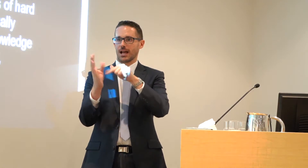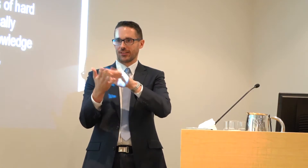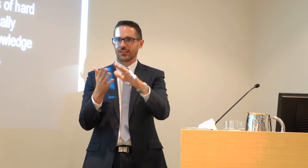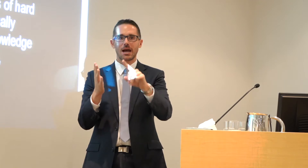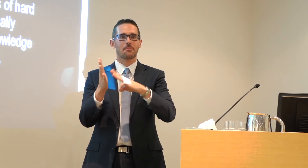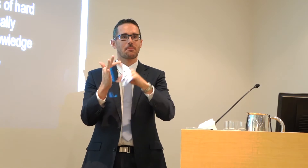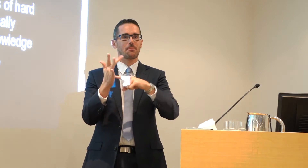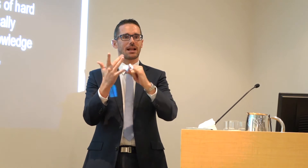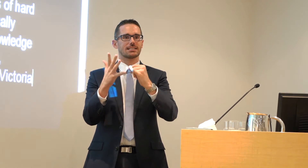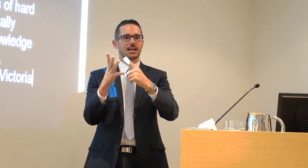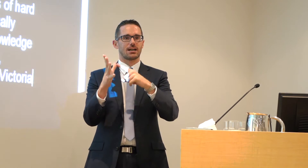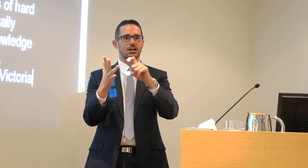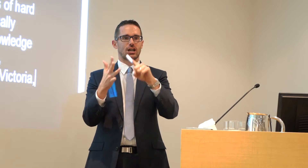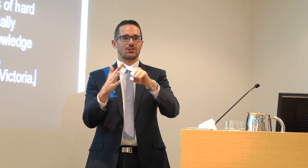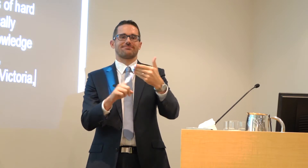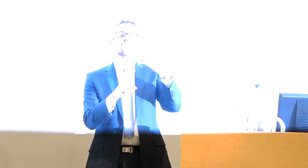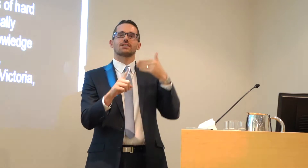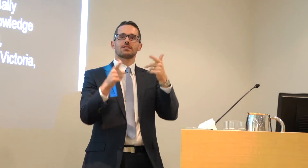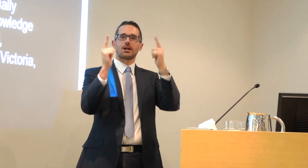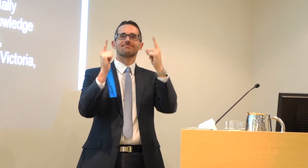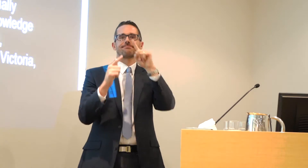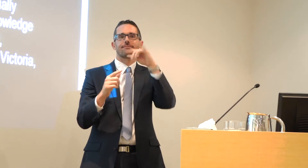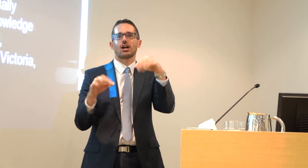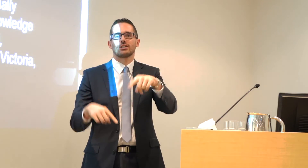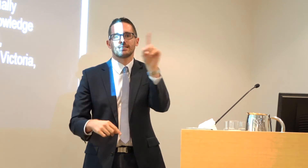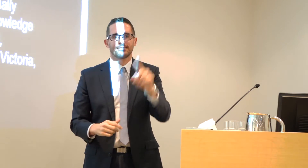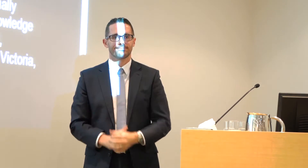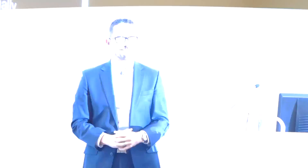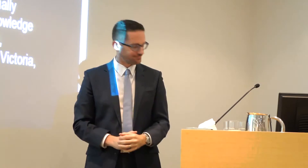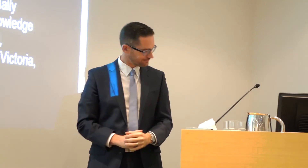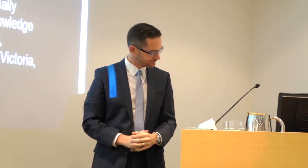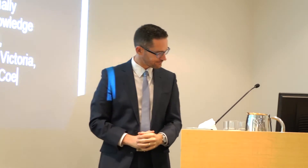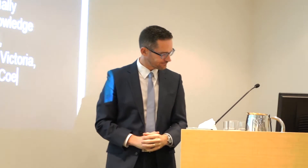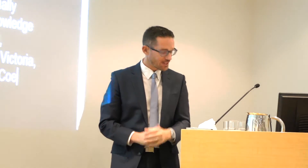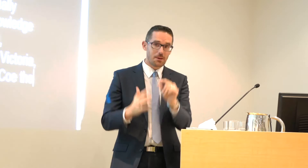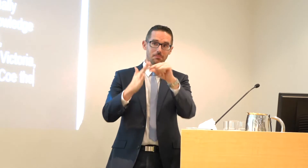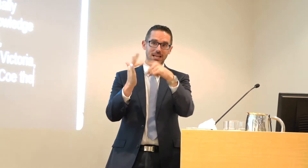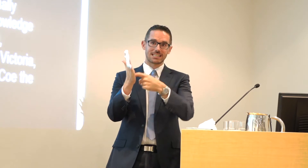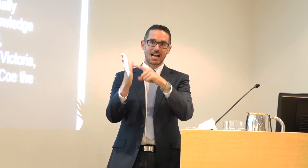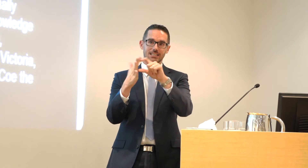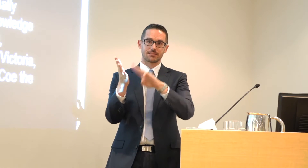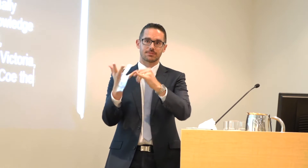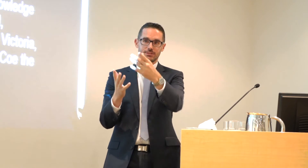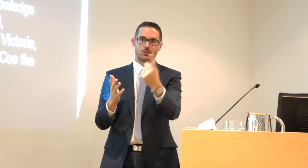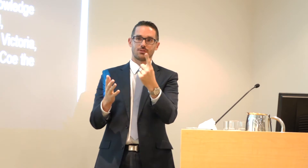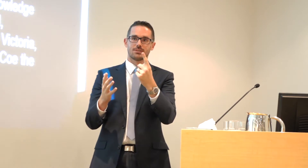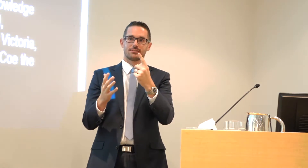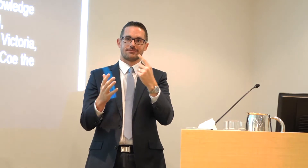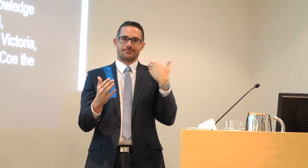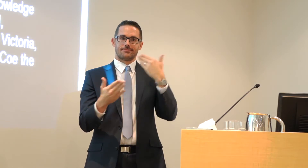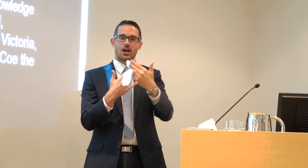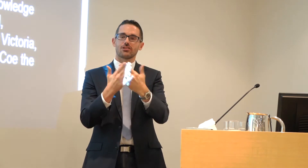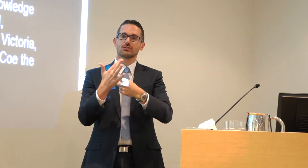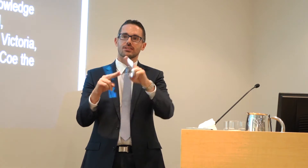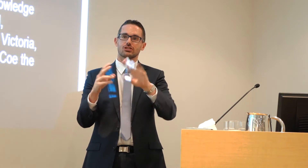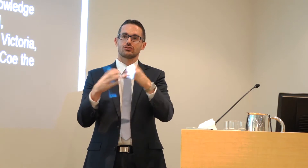Deaf Victoria, we have Jen Blythe, the Advocacy Manager, and Melissa Coe, the previous manager, who unfortunately can't be here with us this morning. Peter